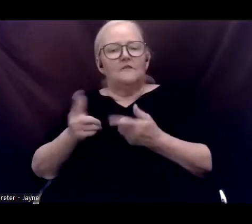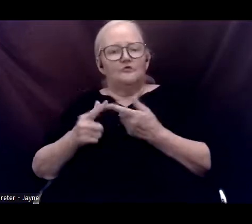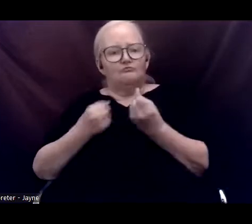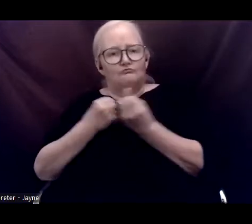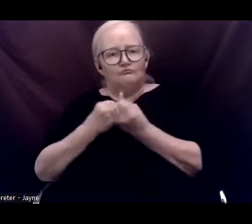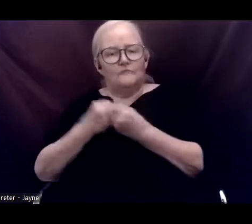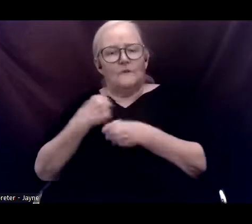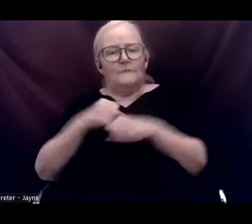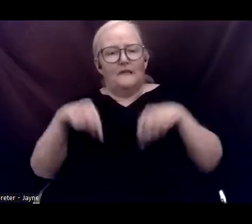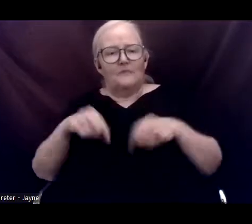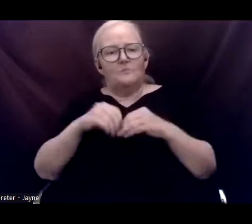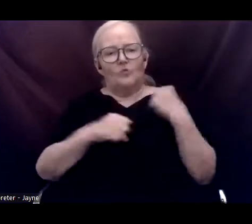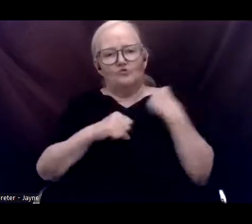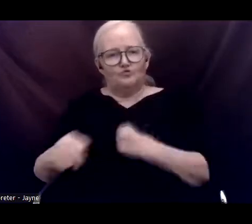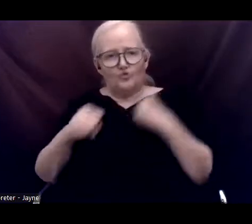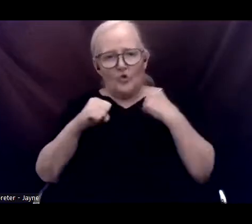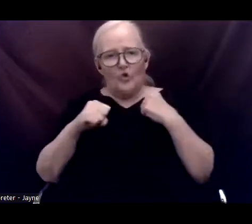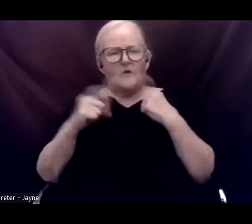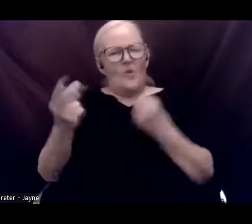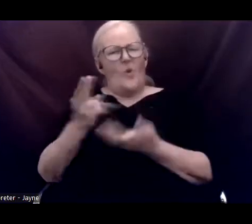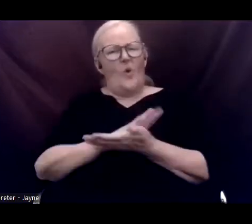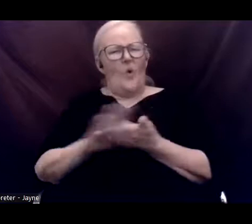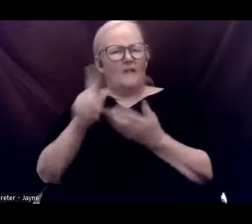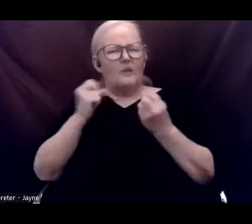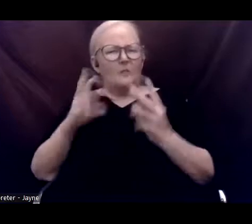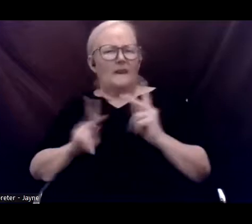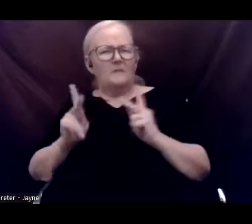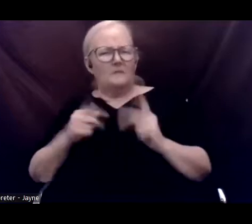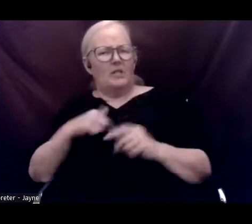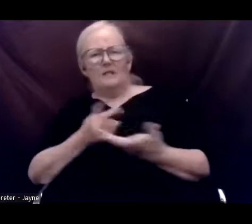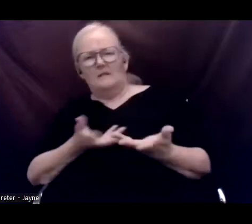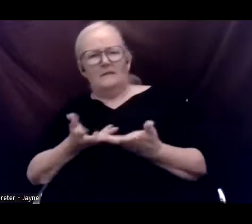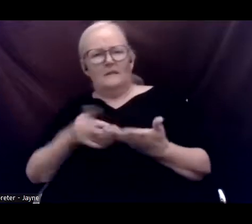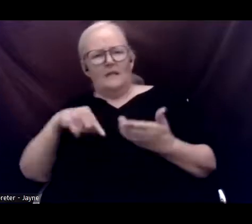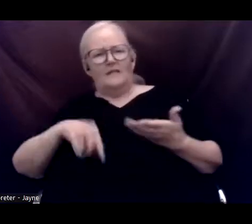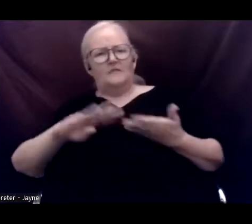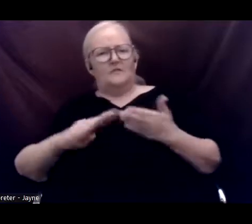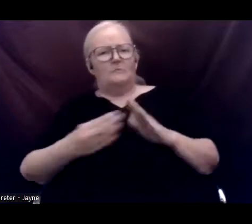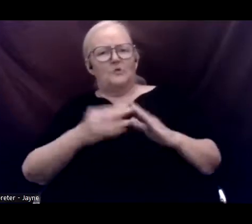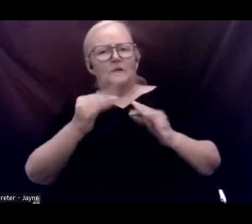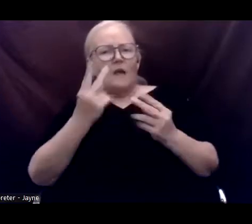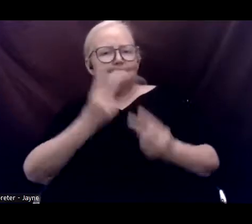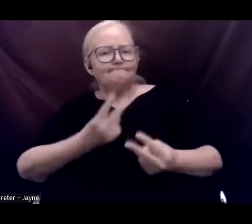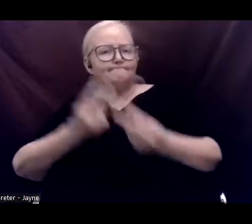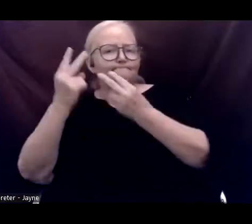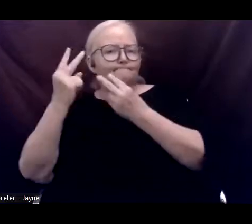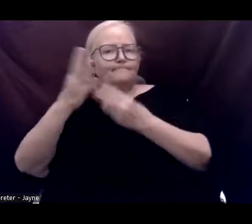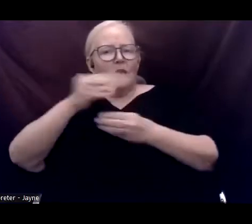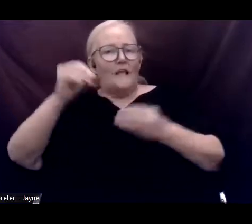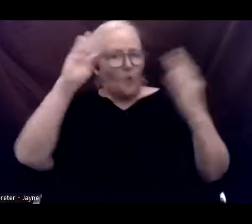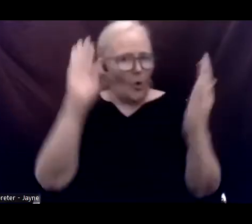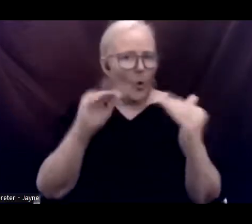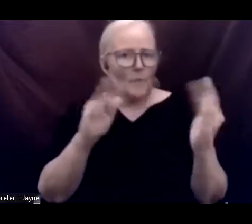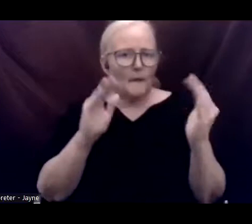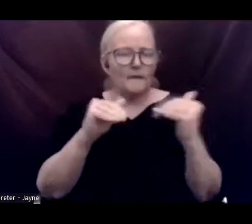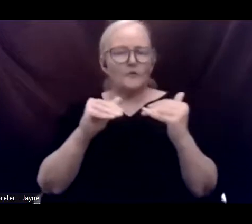this place, which is sacred to so many of us, a community of memory and of hope, for